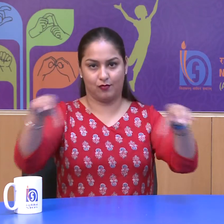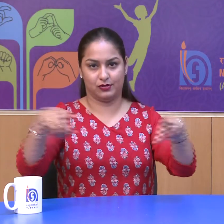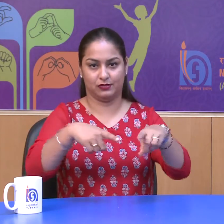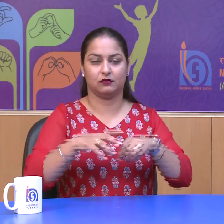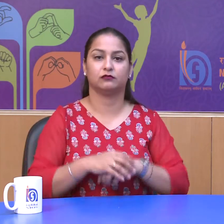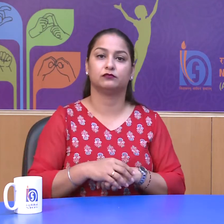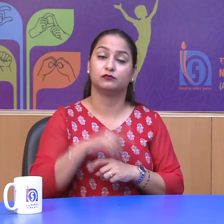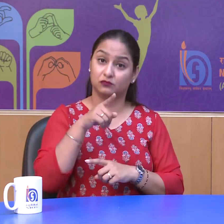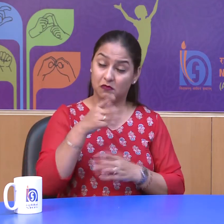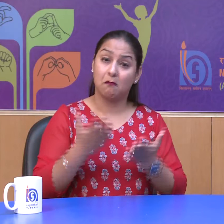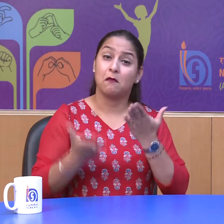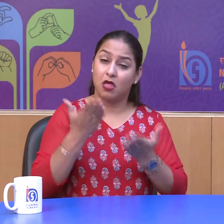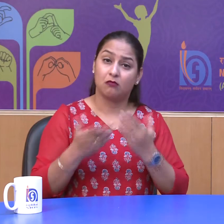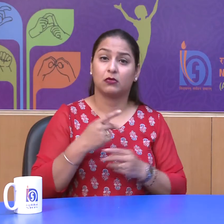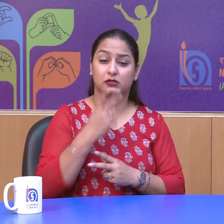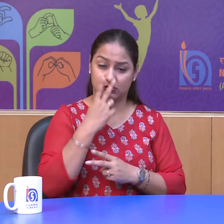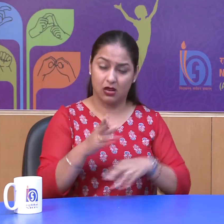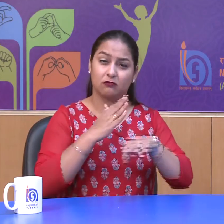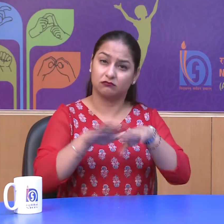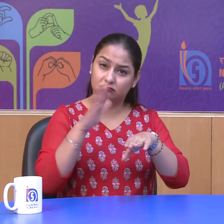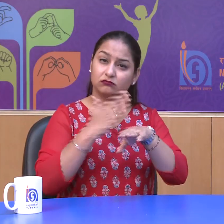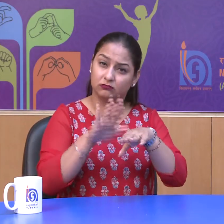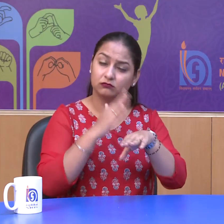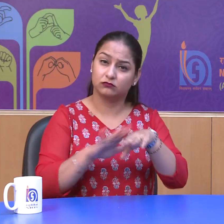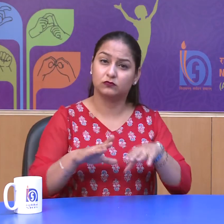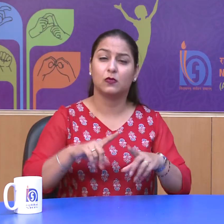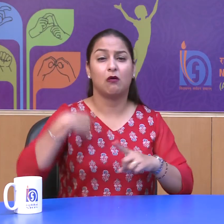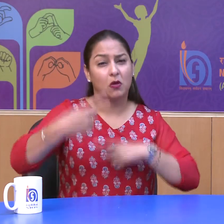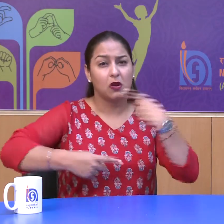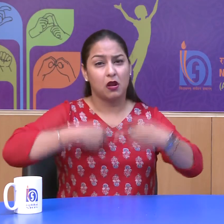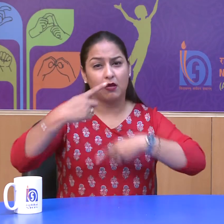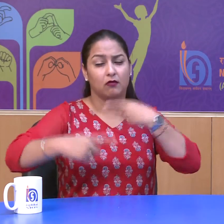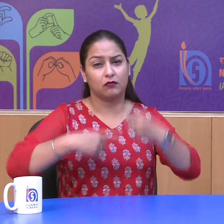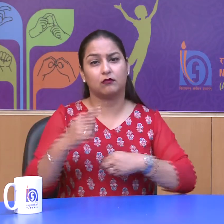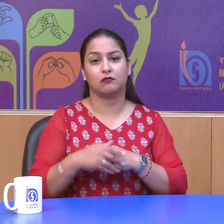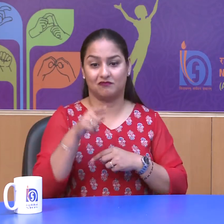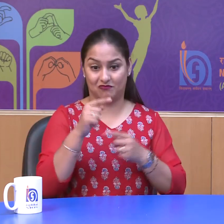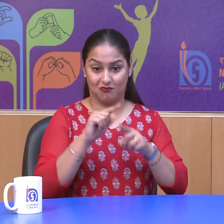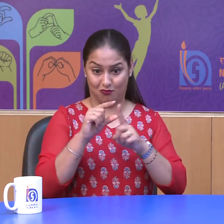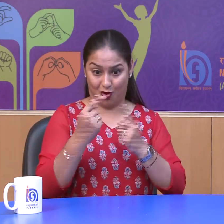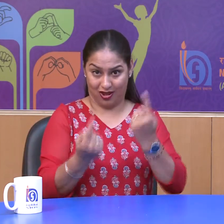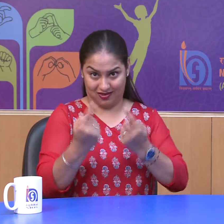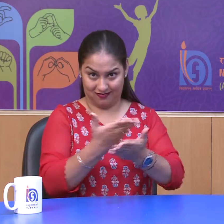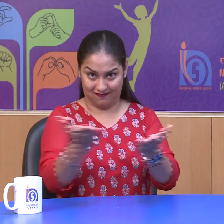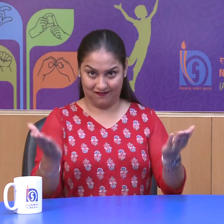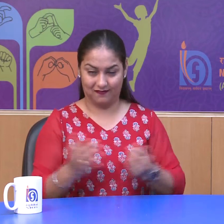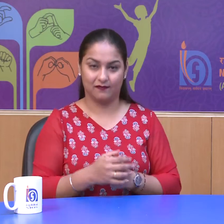be experiencing almost every day, the political parties and